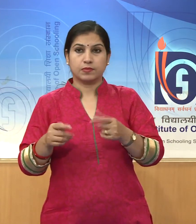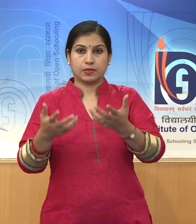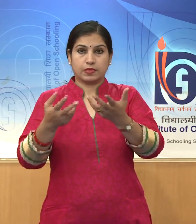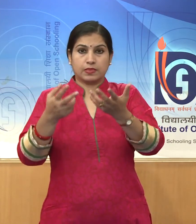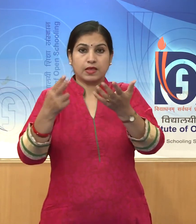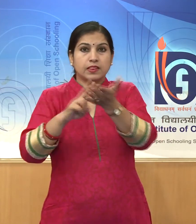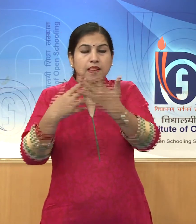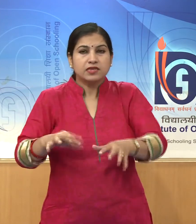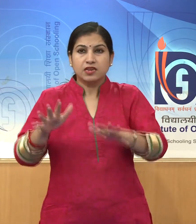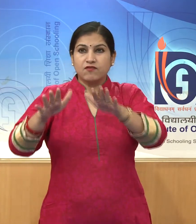of nature.